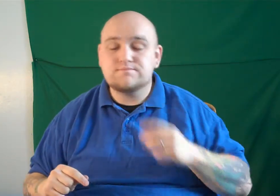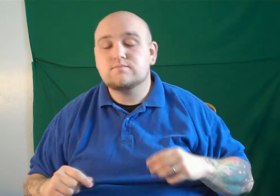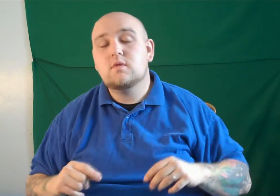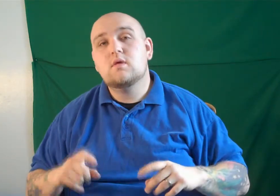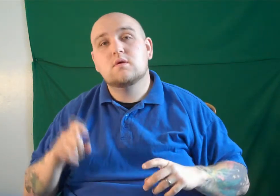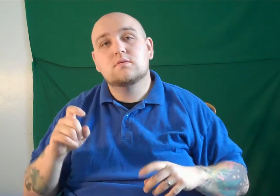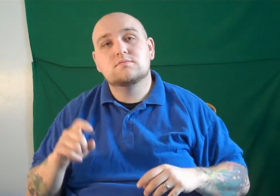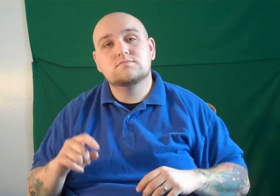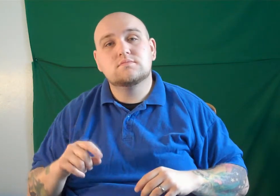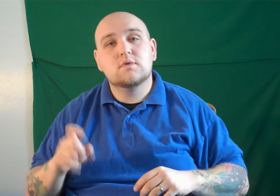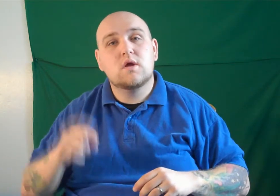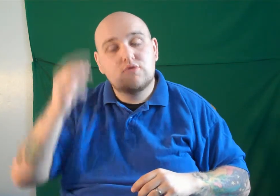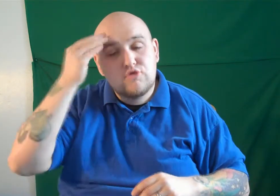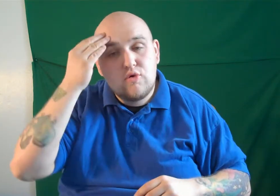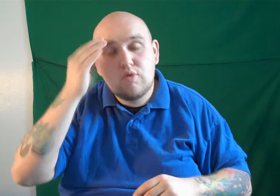consumers is everyone, not just the deaf person.